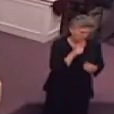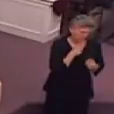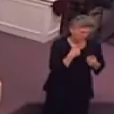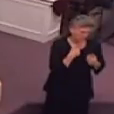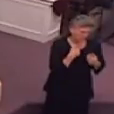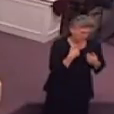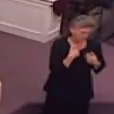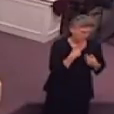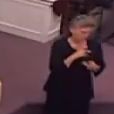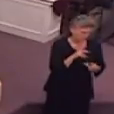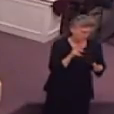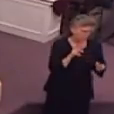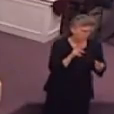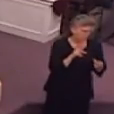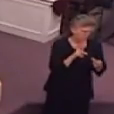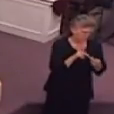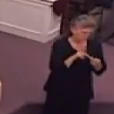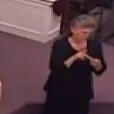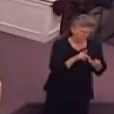has the perfect place.